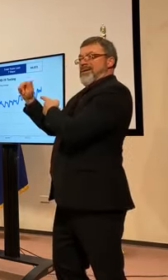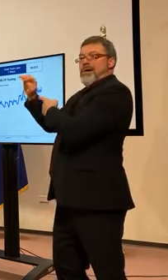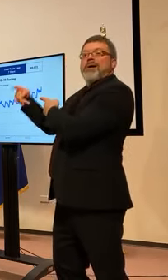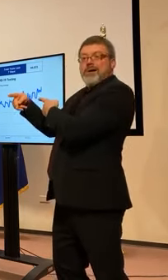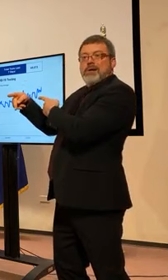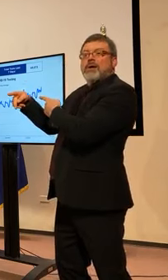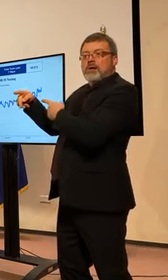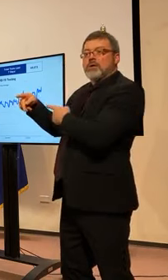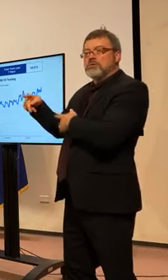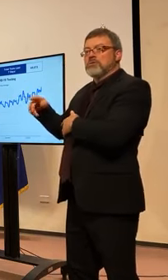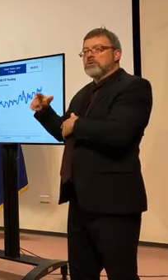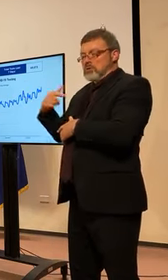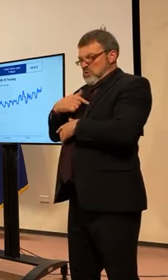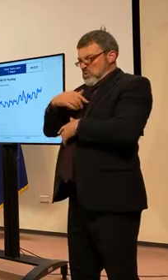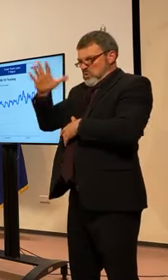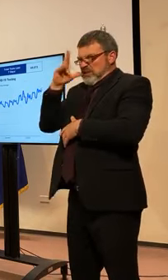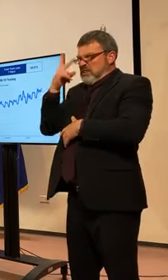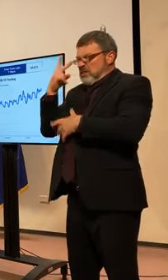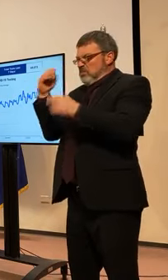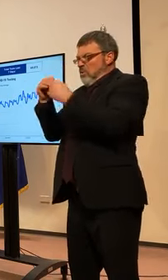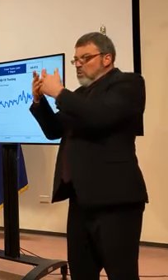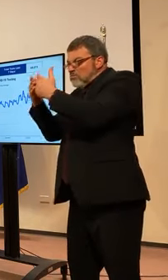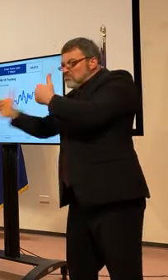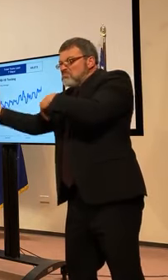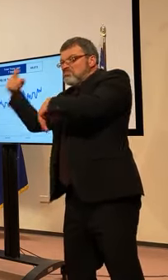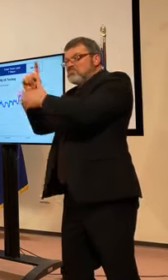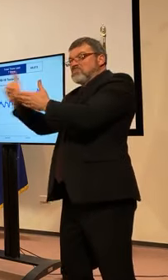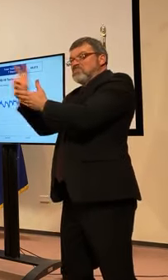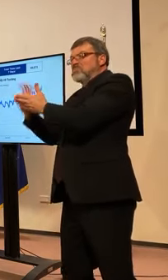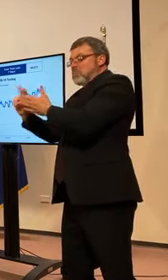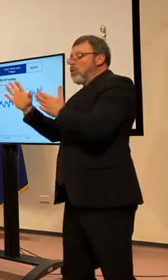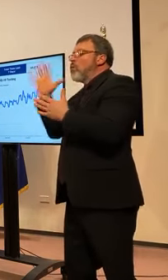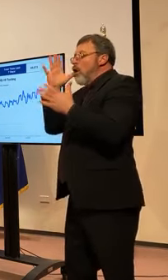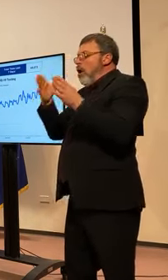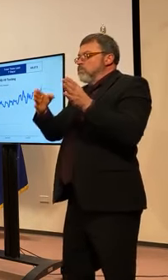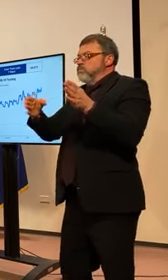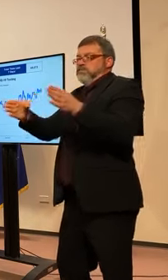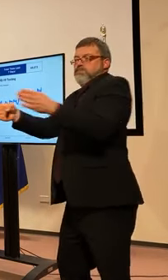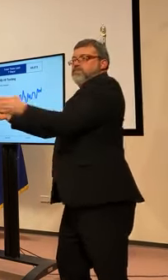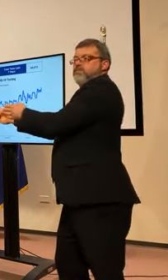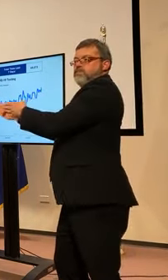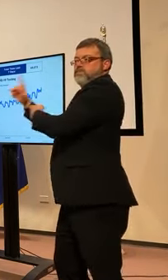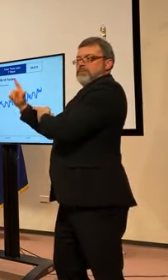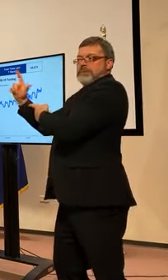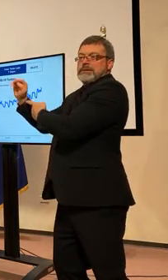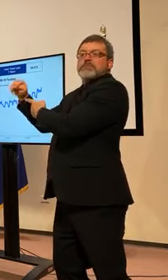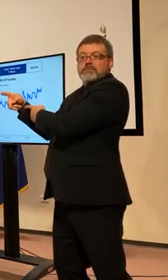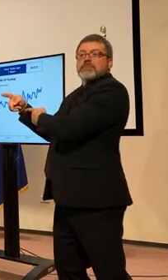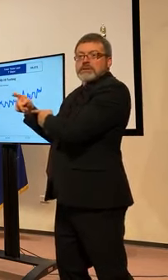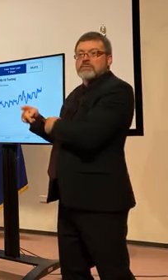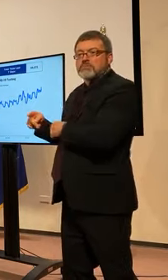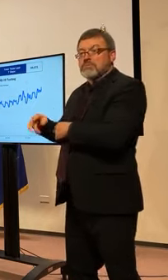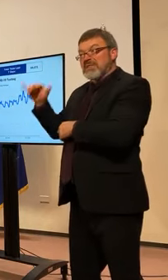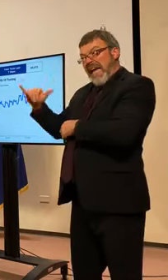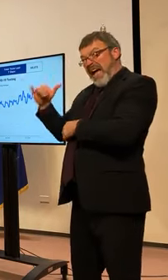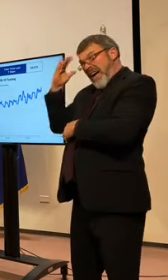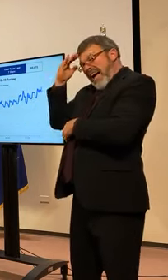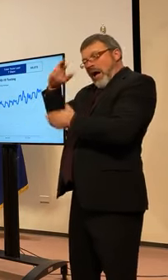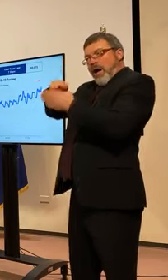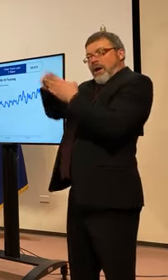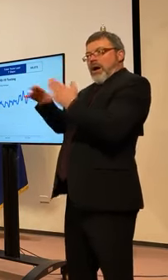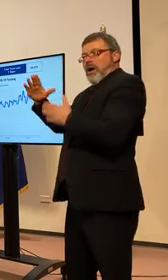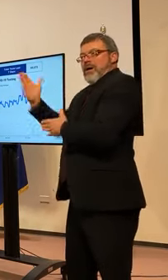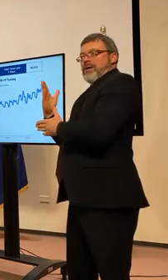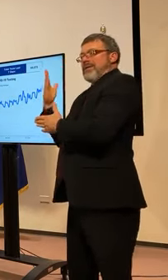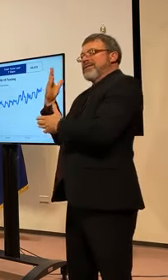see us moving to testing platforms that have more rapid turnaround capability. In addition,